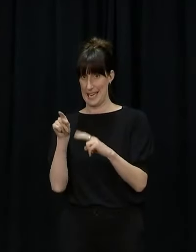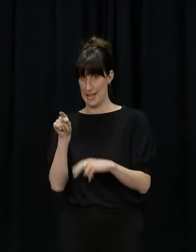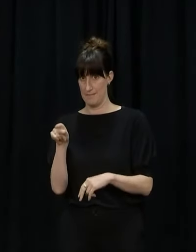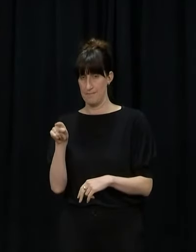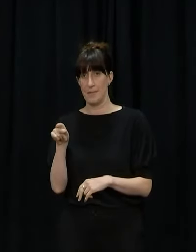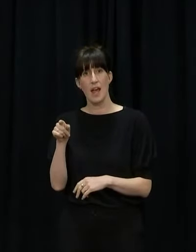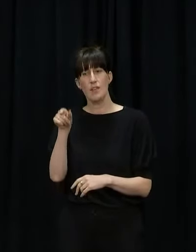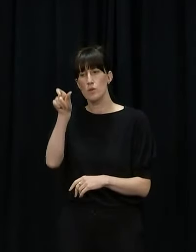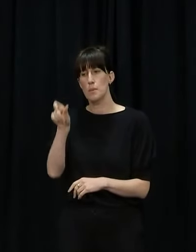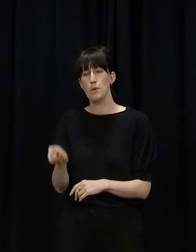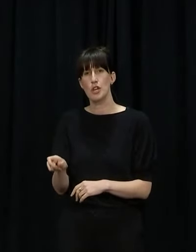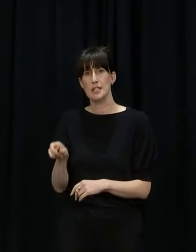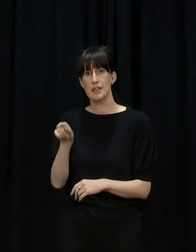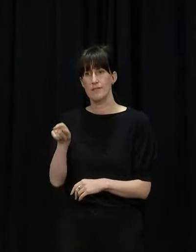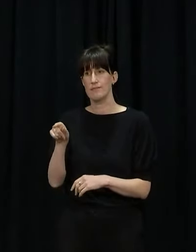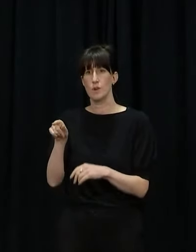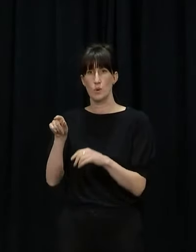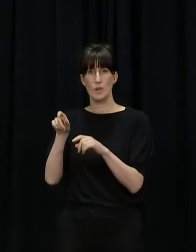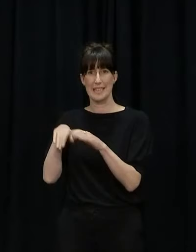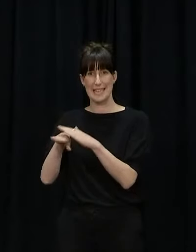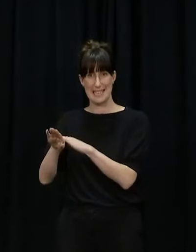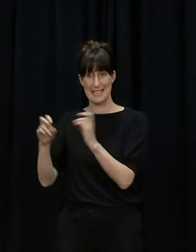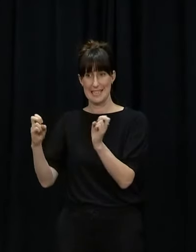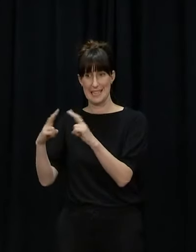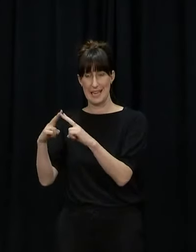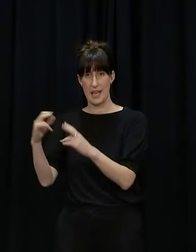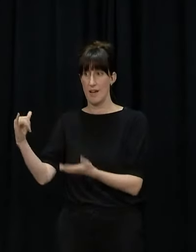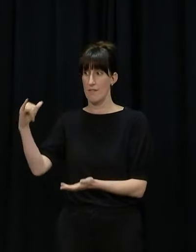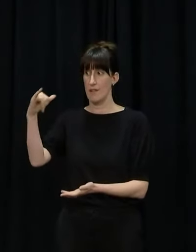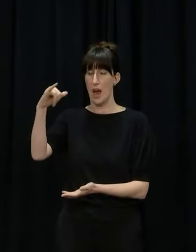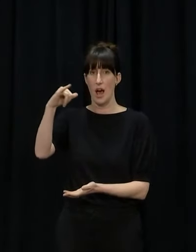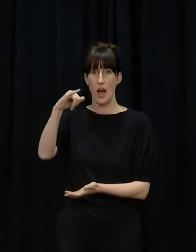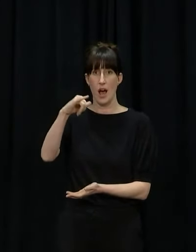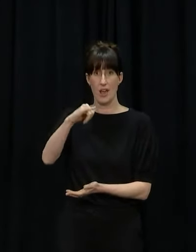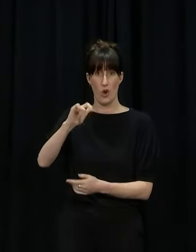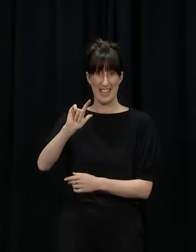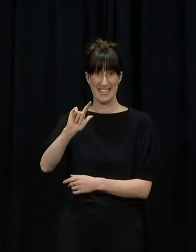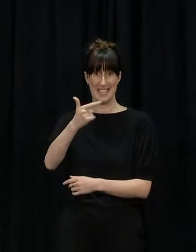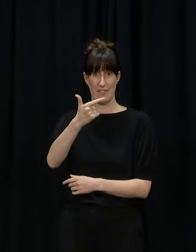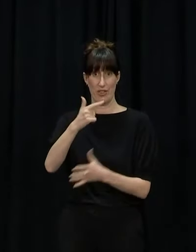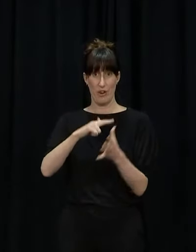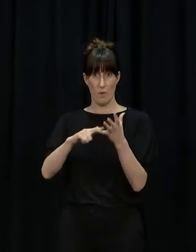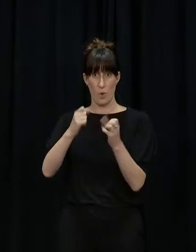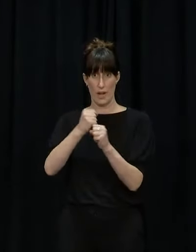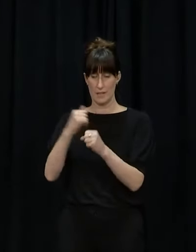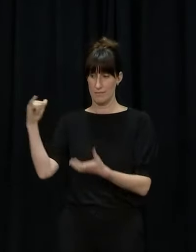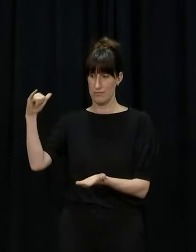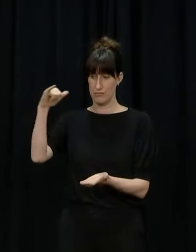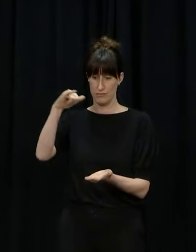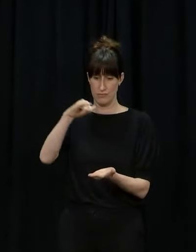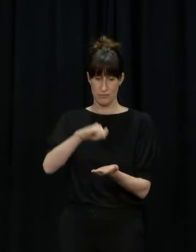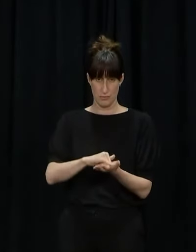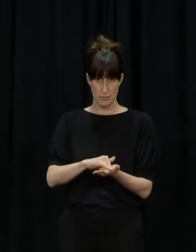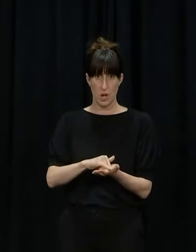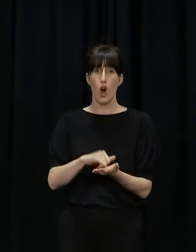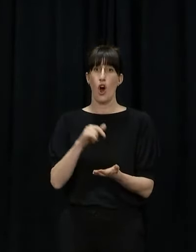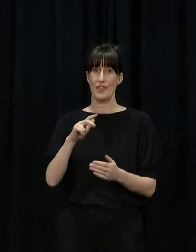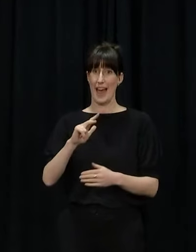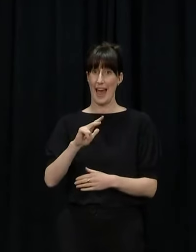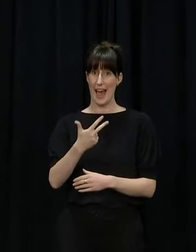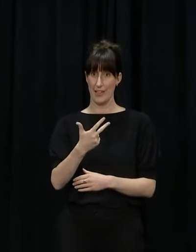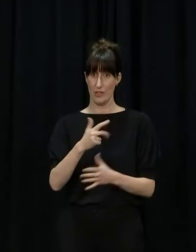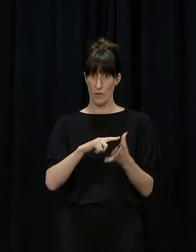red zone flight on August 7th. Had a day one test on the 8th, returning